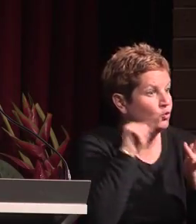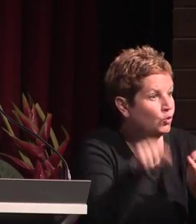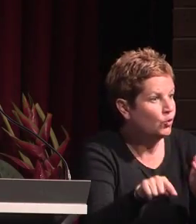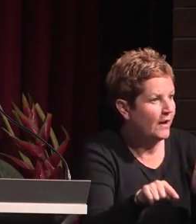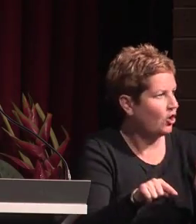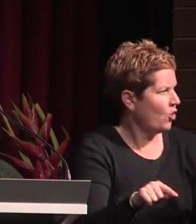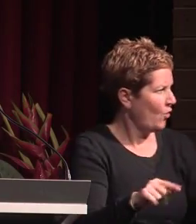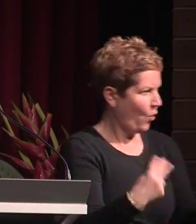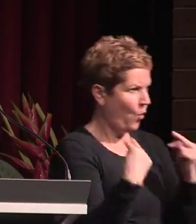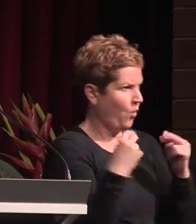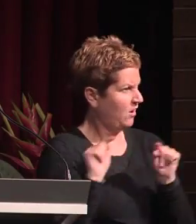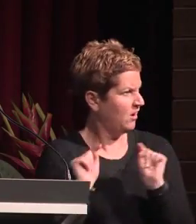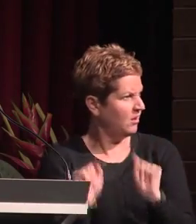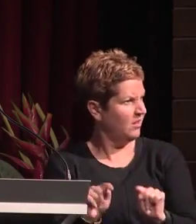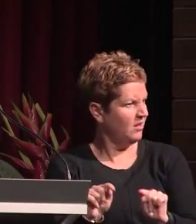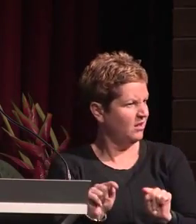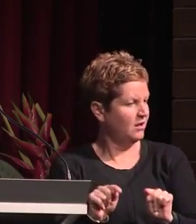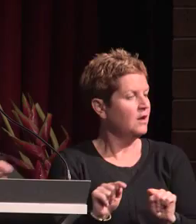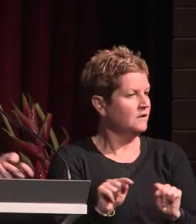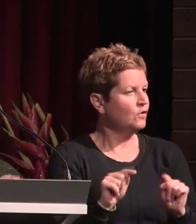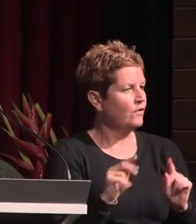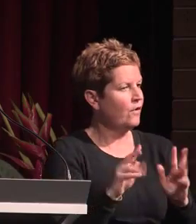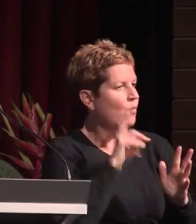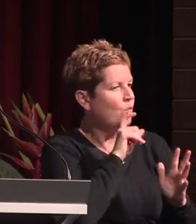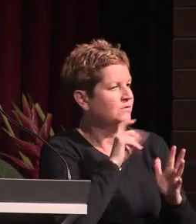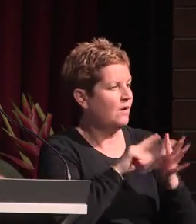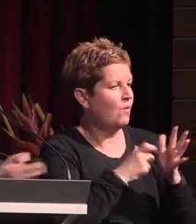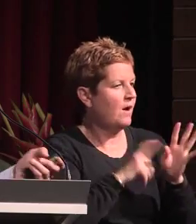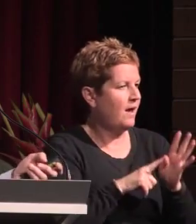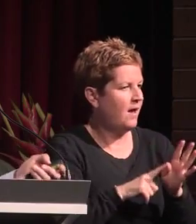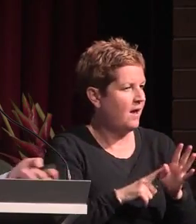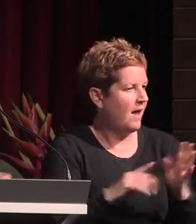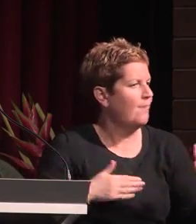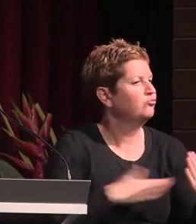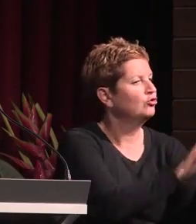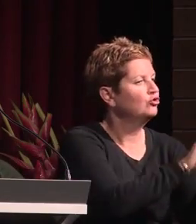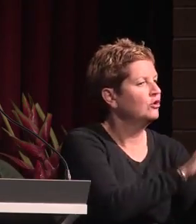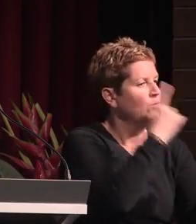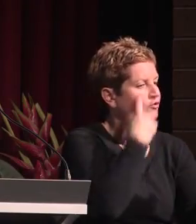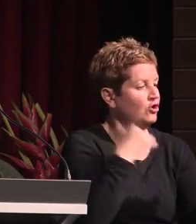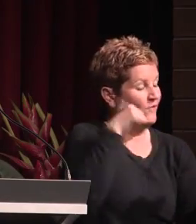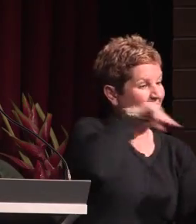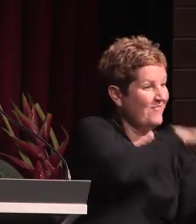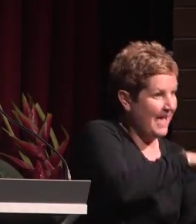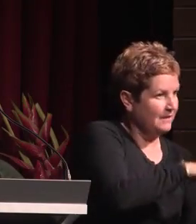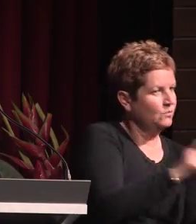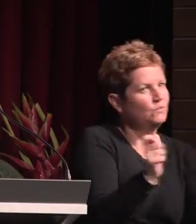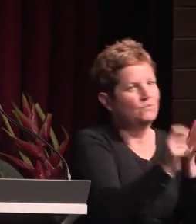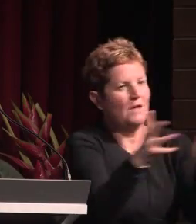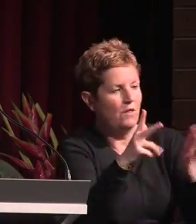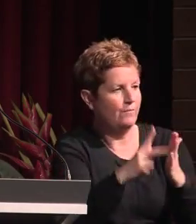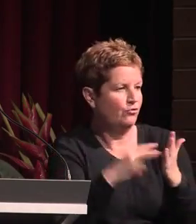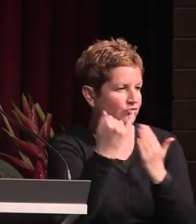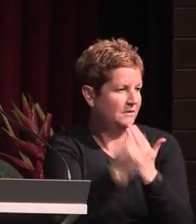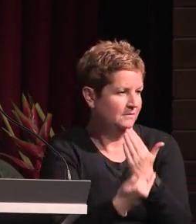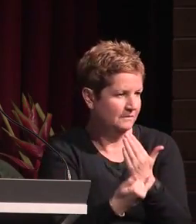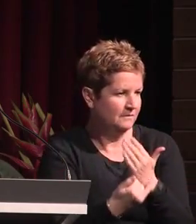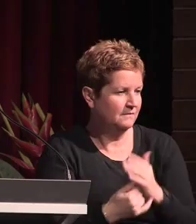been this waterway action planning approach. So we kind of use that to try and sell our whole project. And